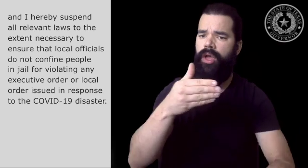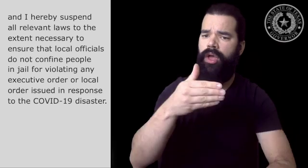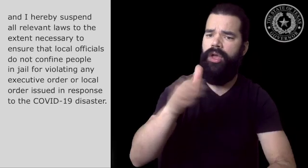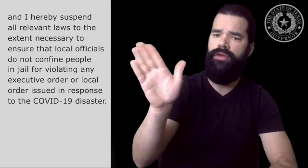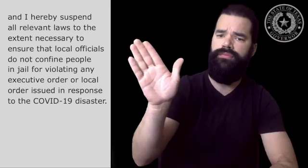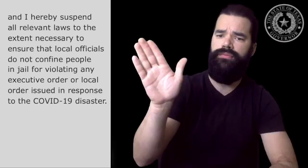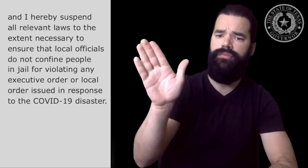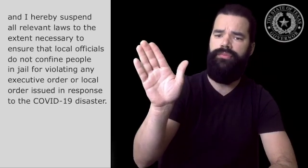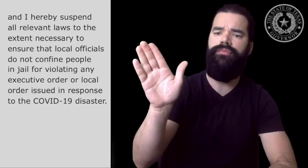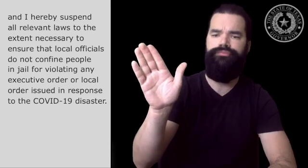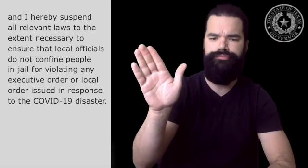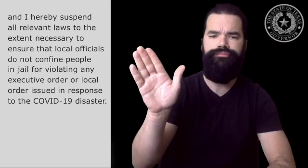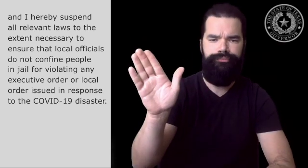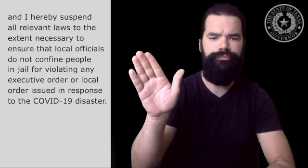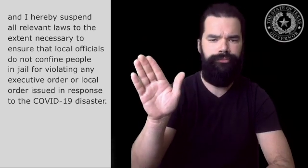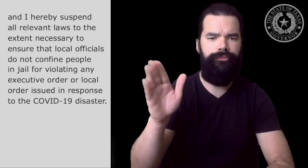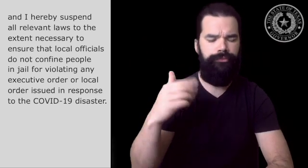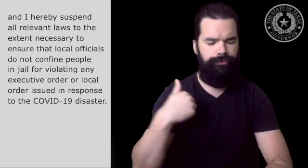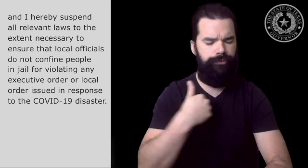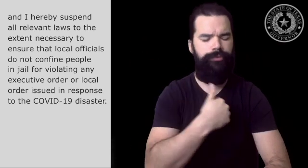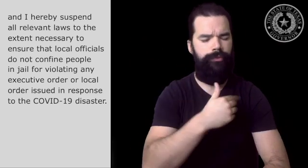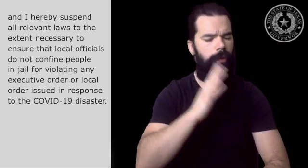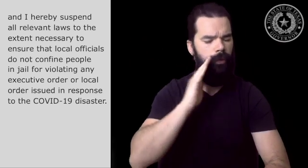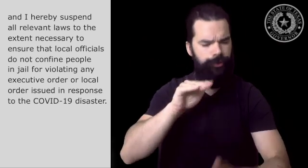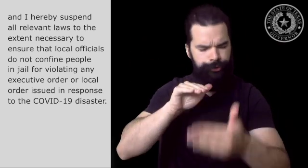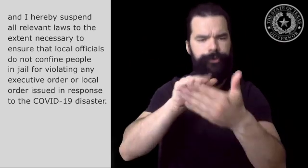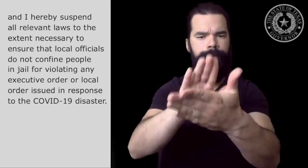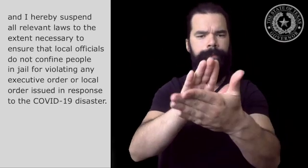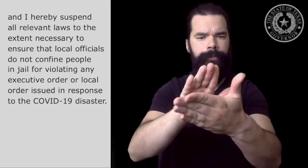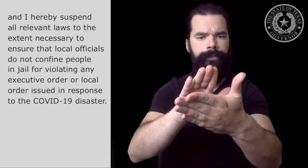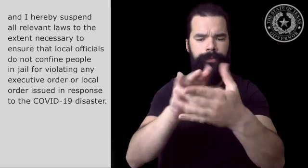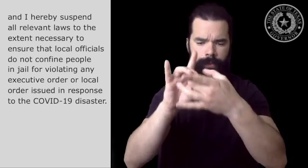the COVID-19 disaster.